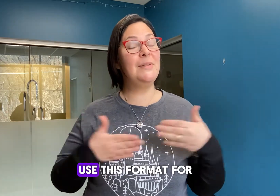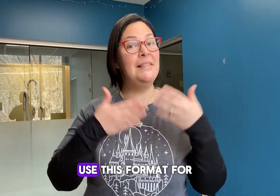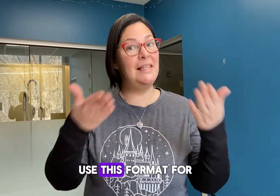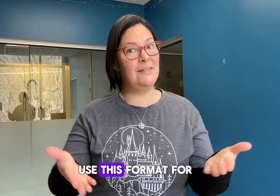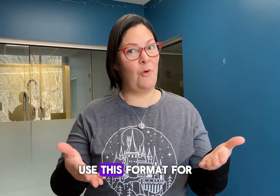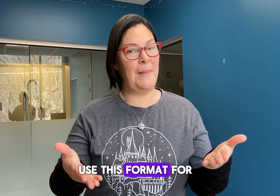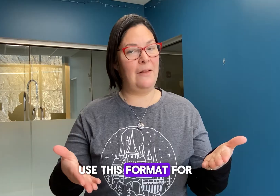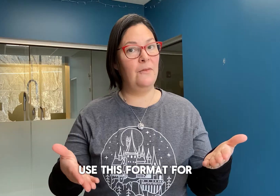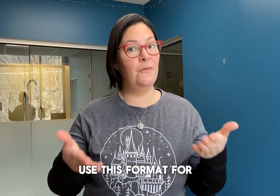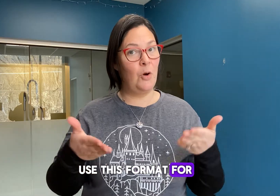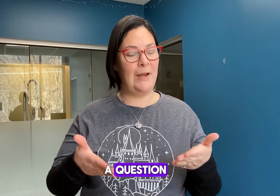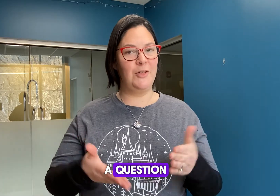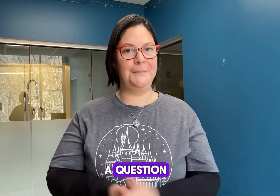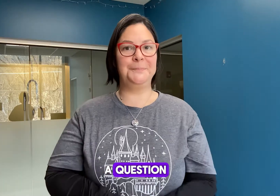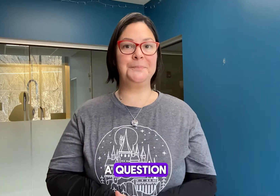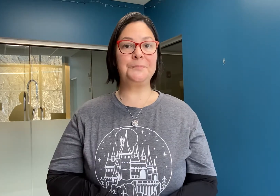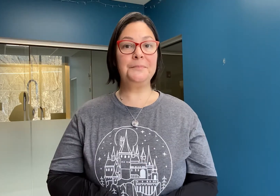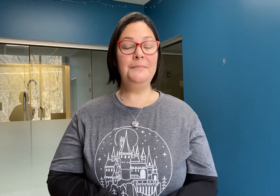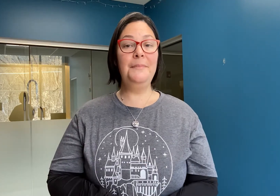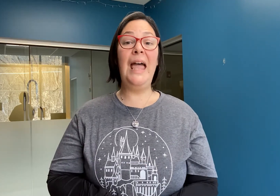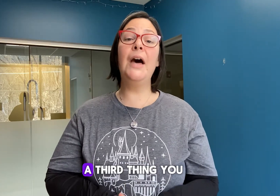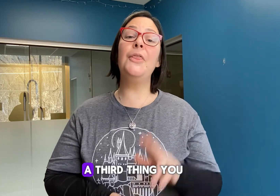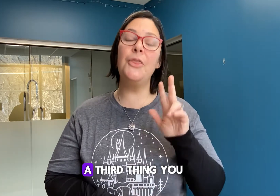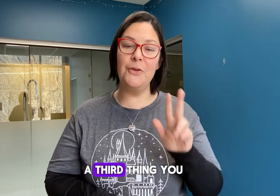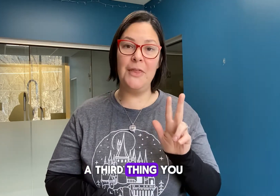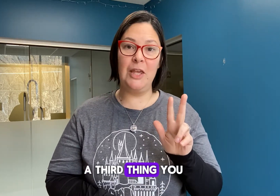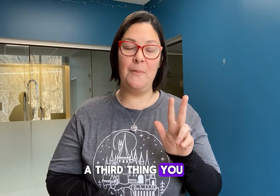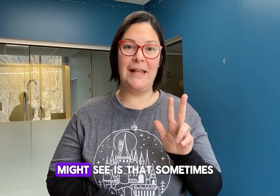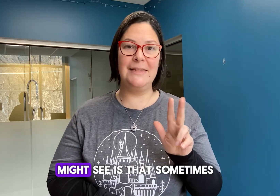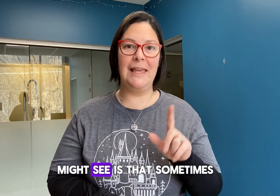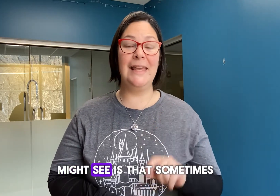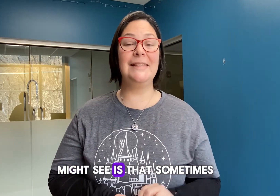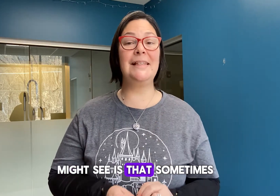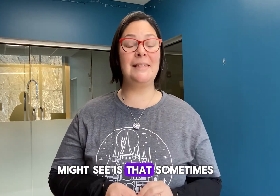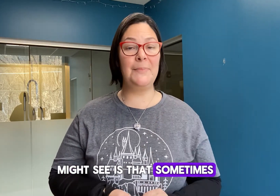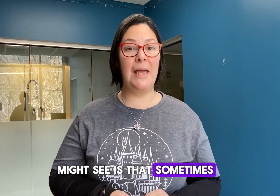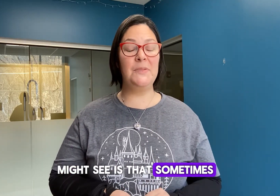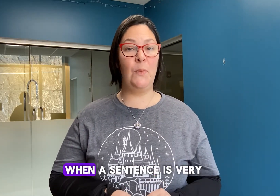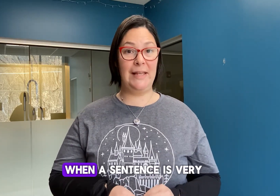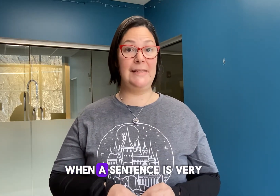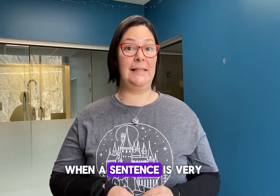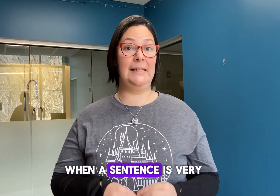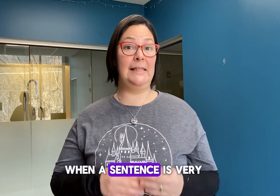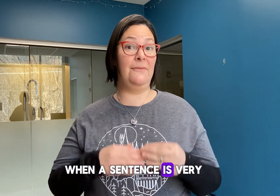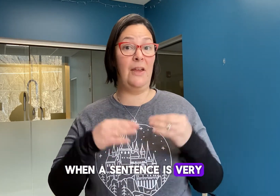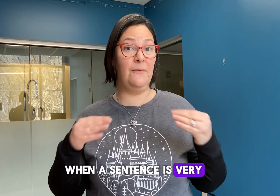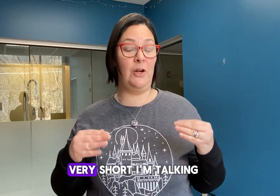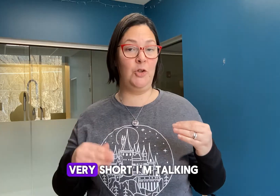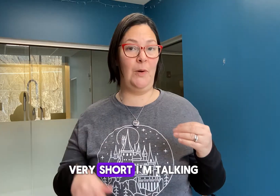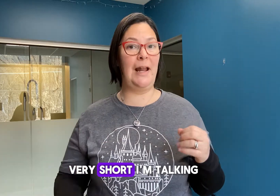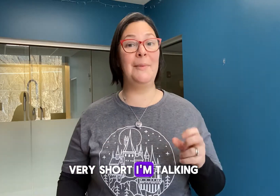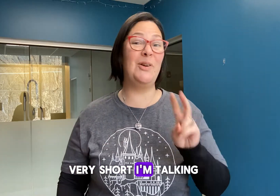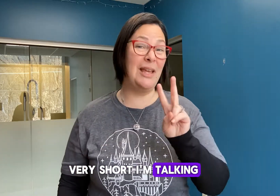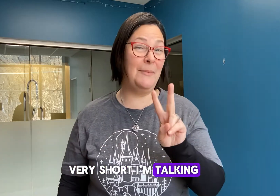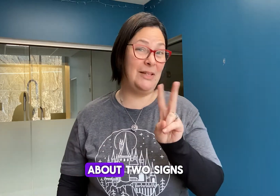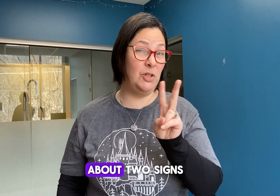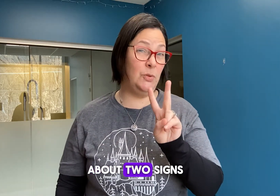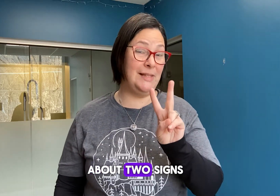this format for a question. A third thing you might see is that sometimes when a sentence is very, very short, I'm talking about 2